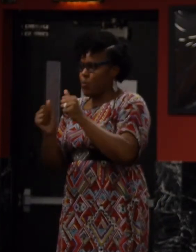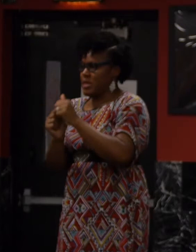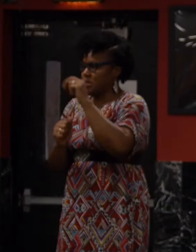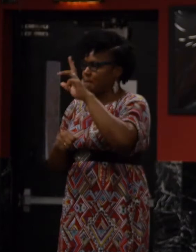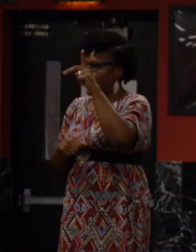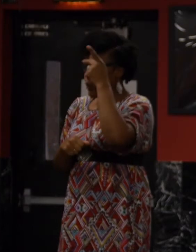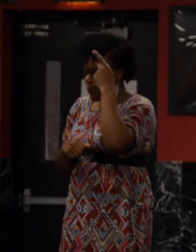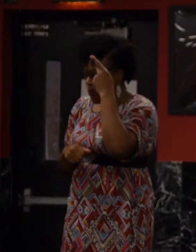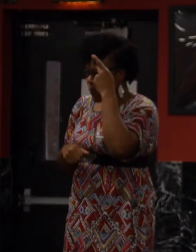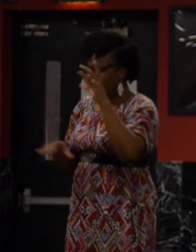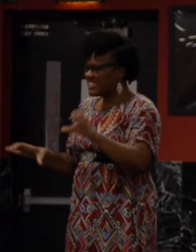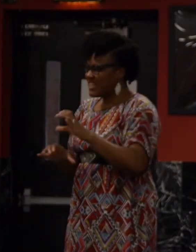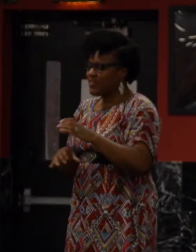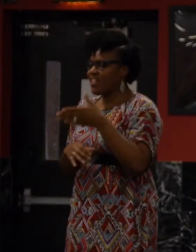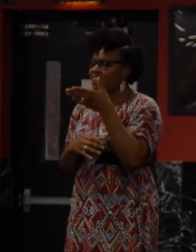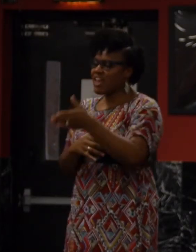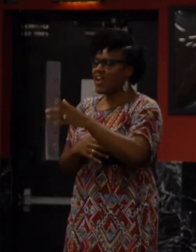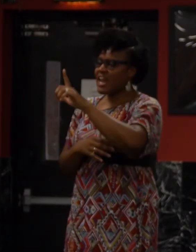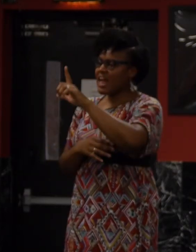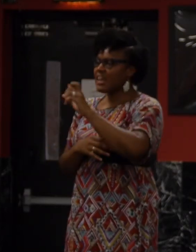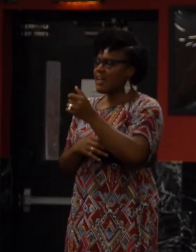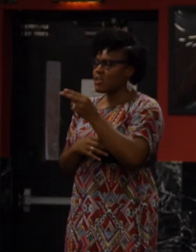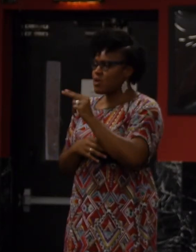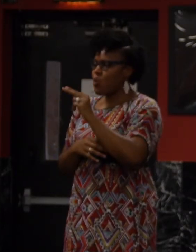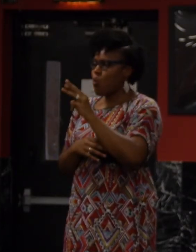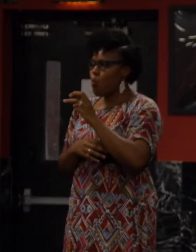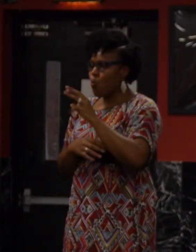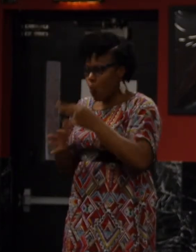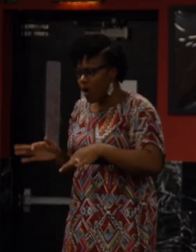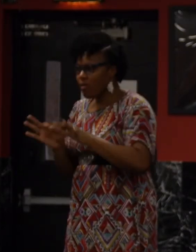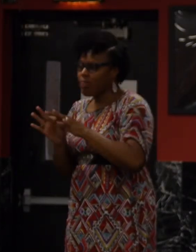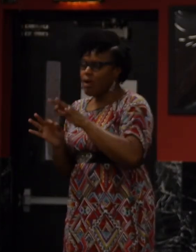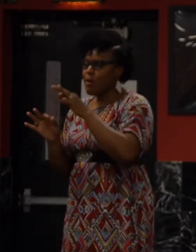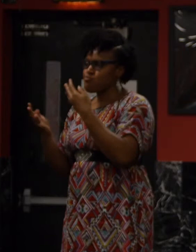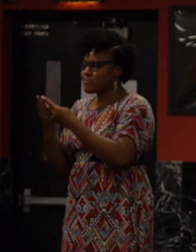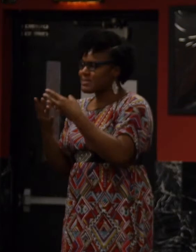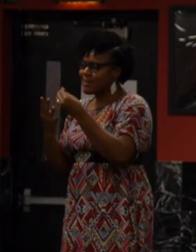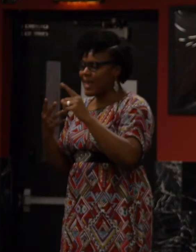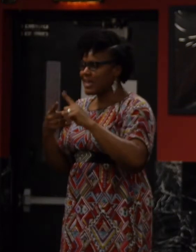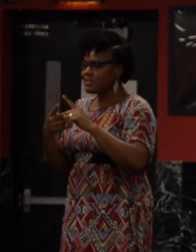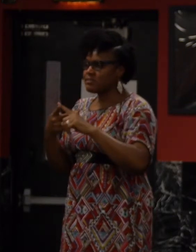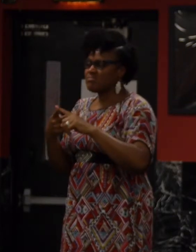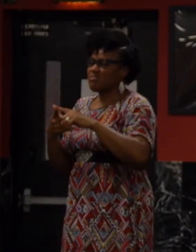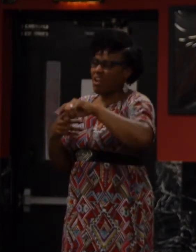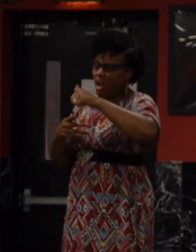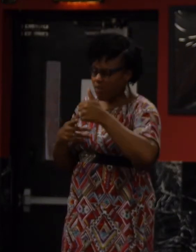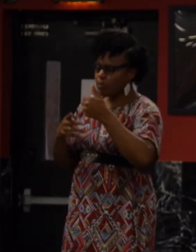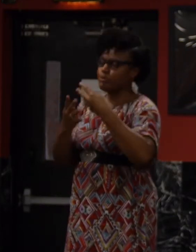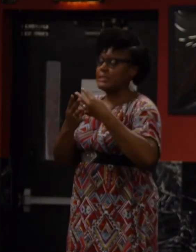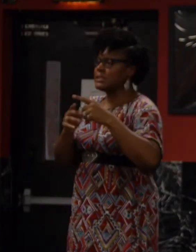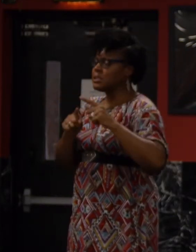activities, chiefly in Lewisburg and Leavenworth prisons. And the brother's a father, a